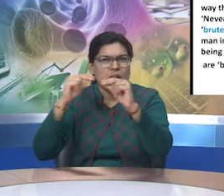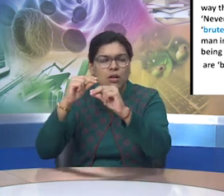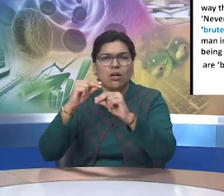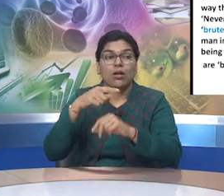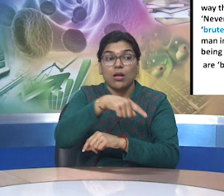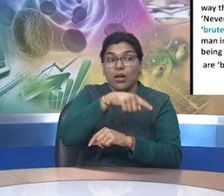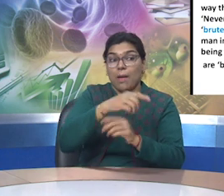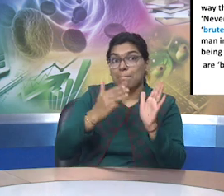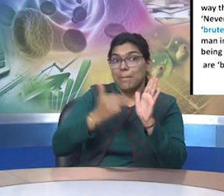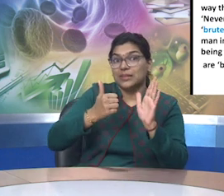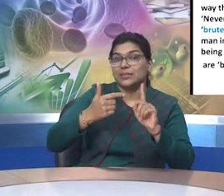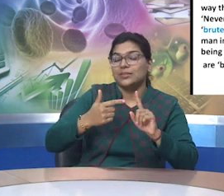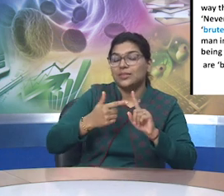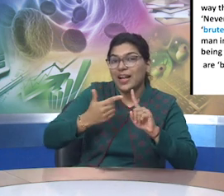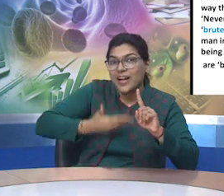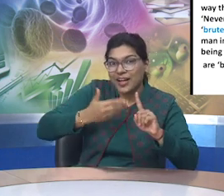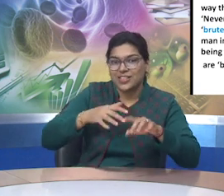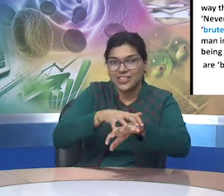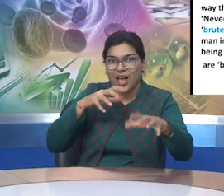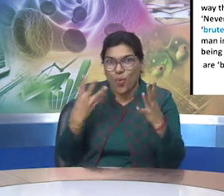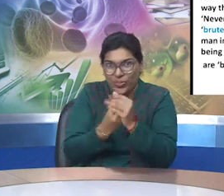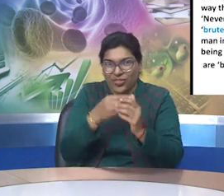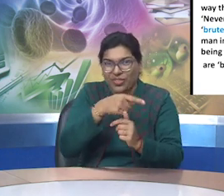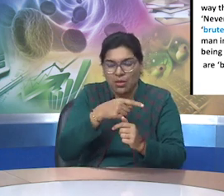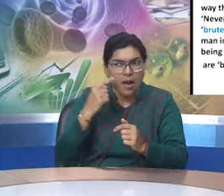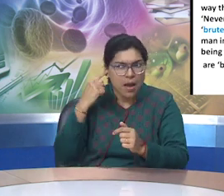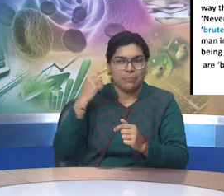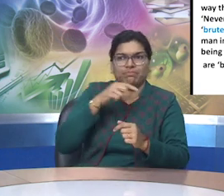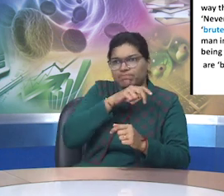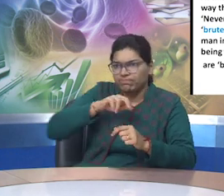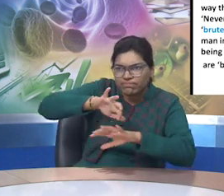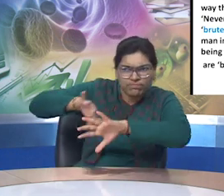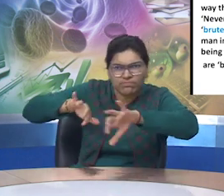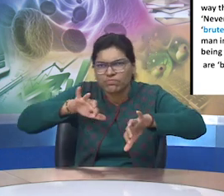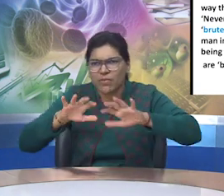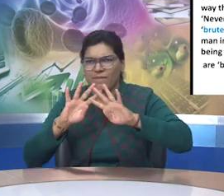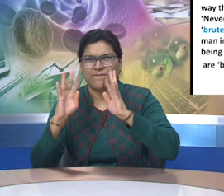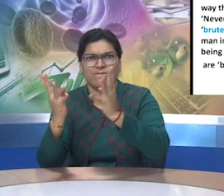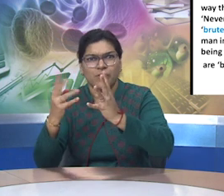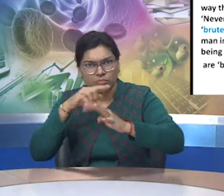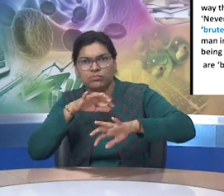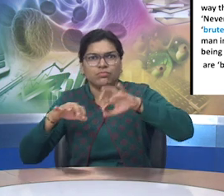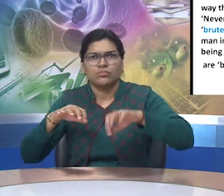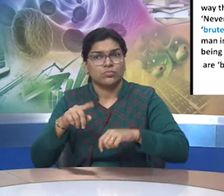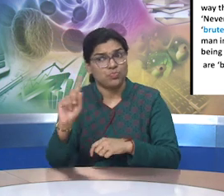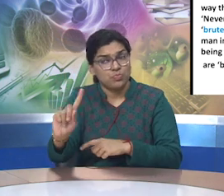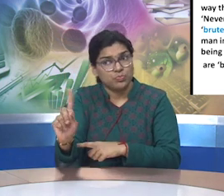"Never use the word beast or brute. They are ugly words coined by man in